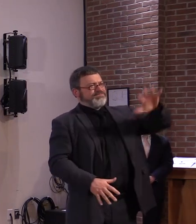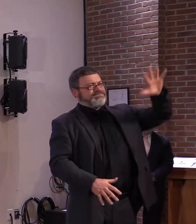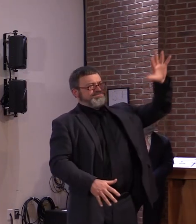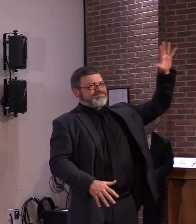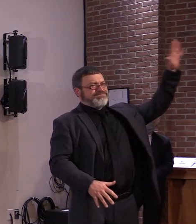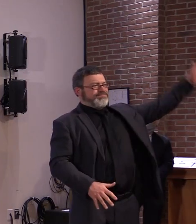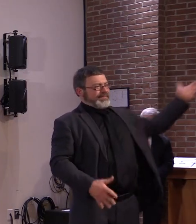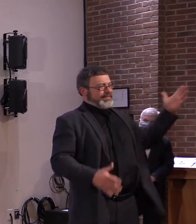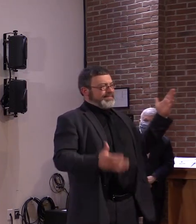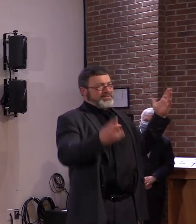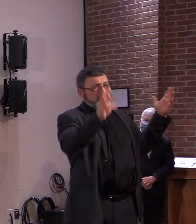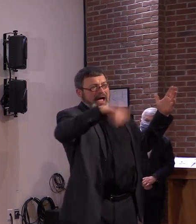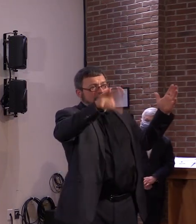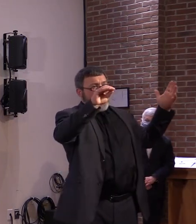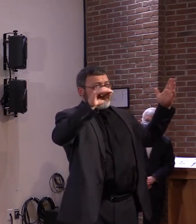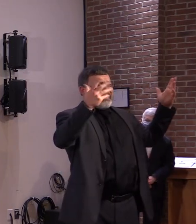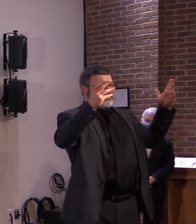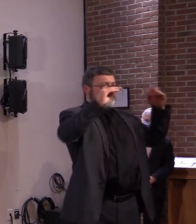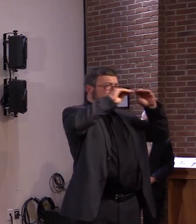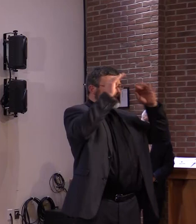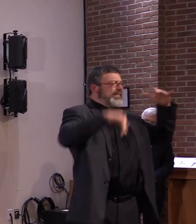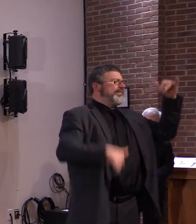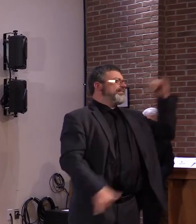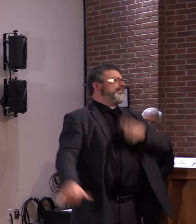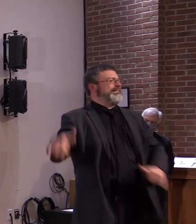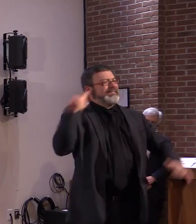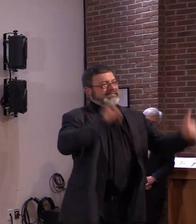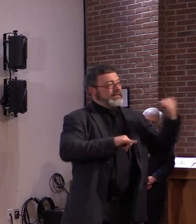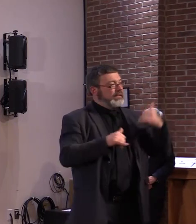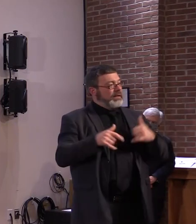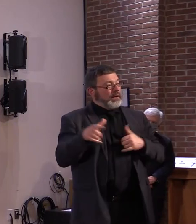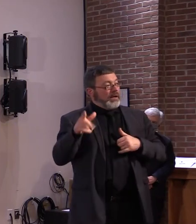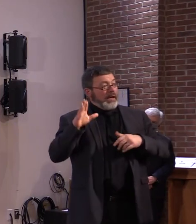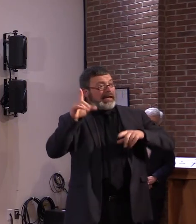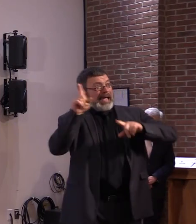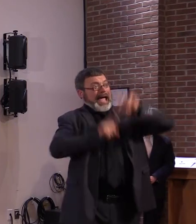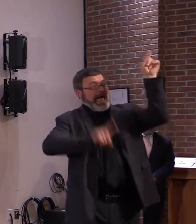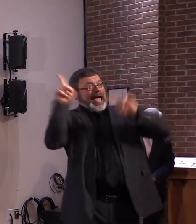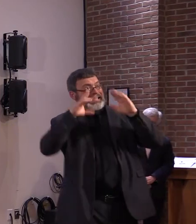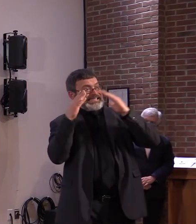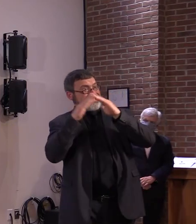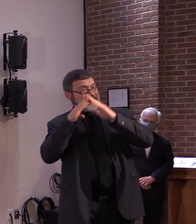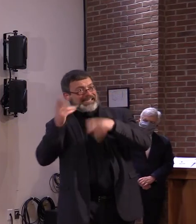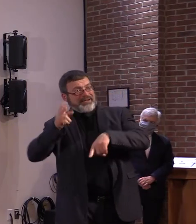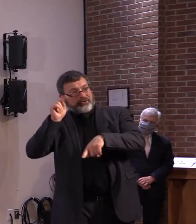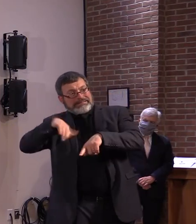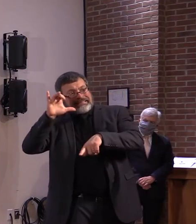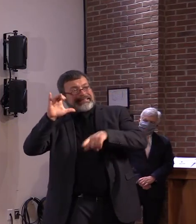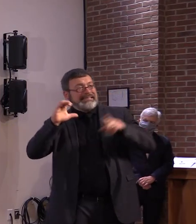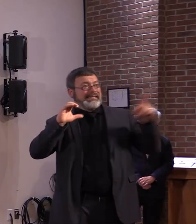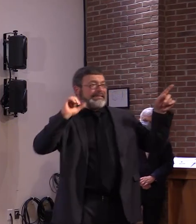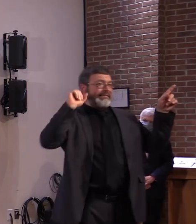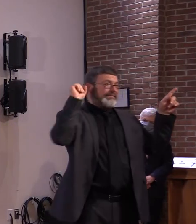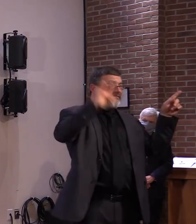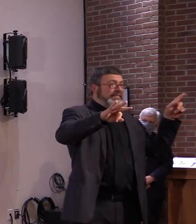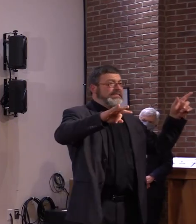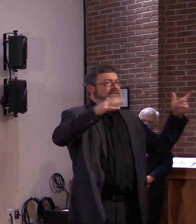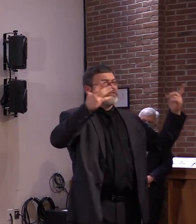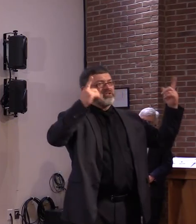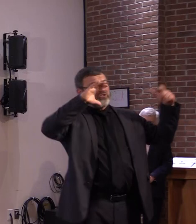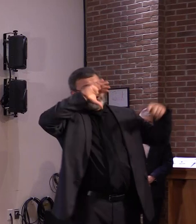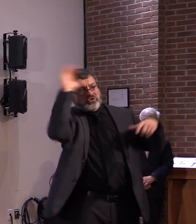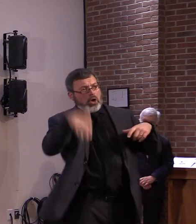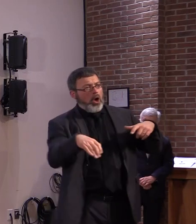San Francisco or Chicago so much anymore. When the South and the Midwest had their surge over the